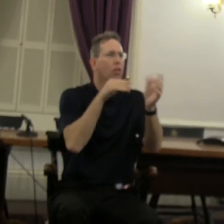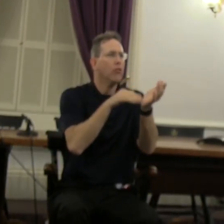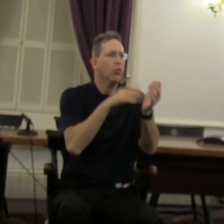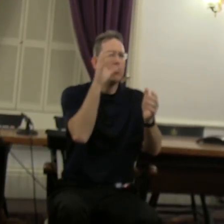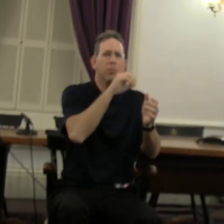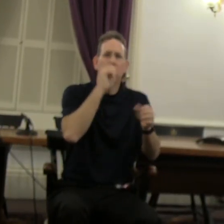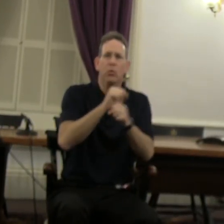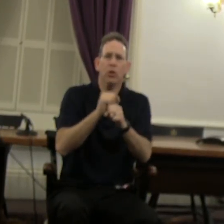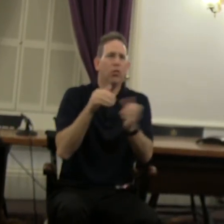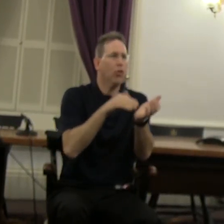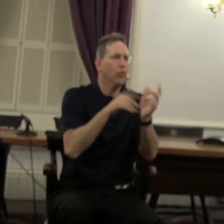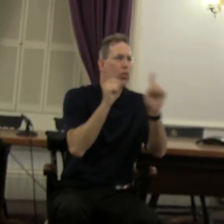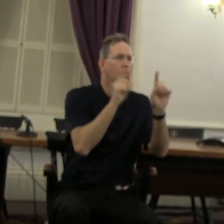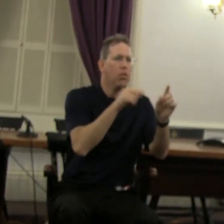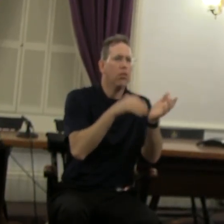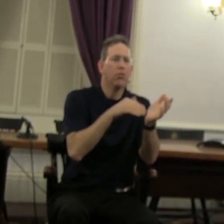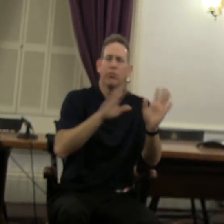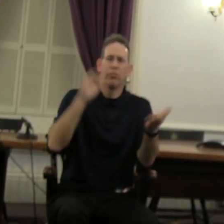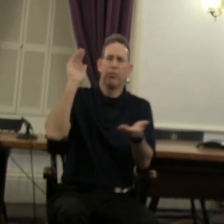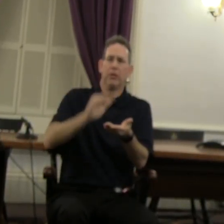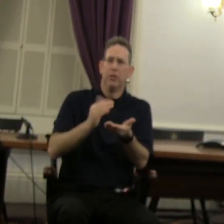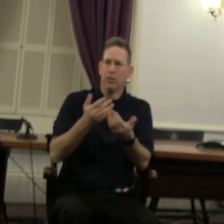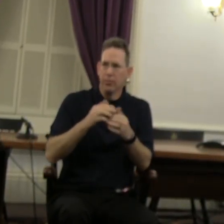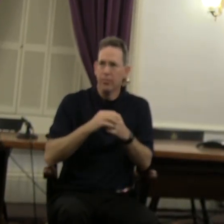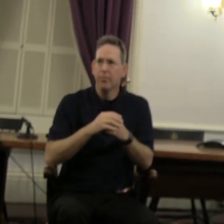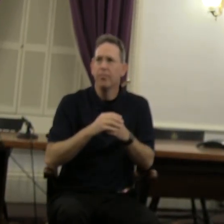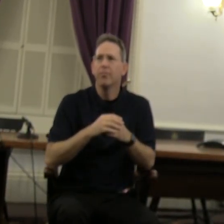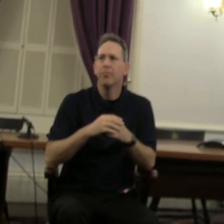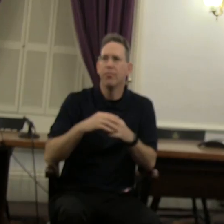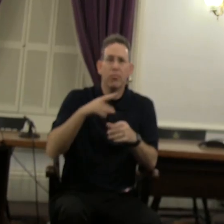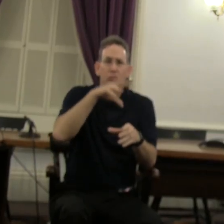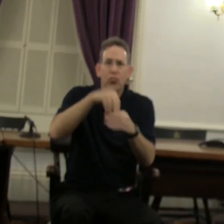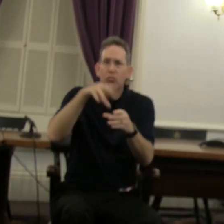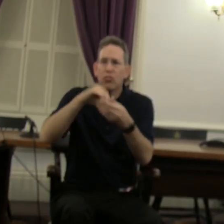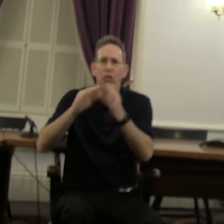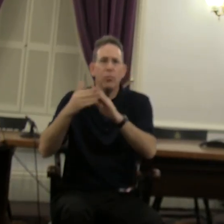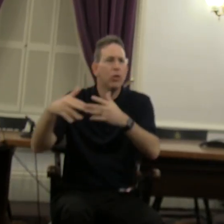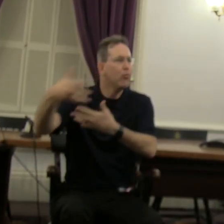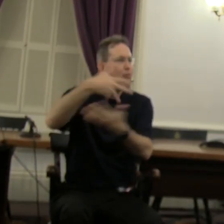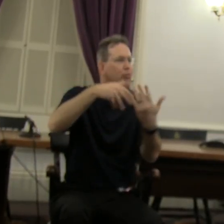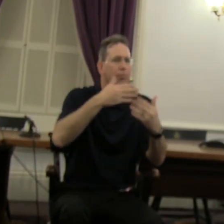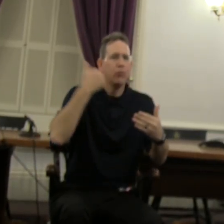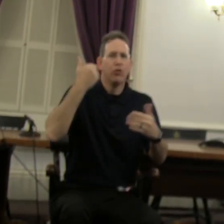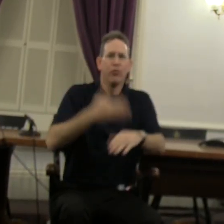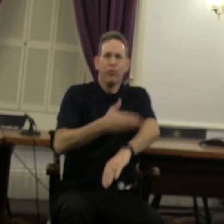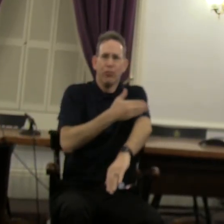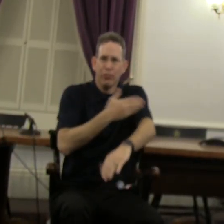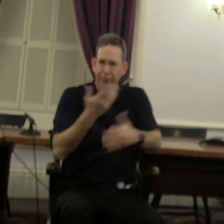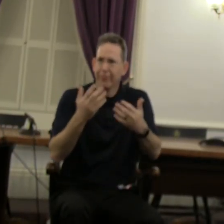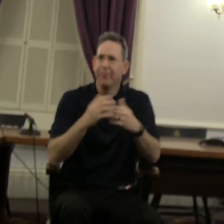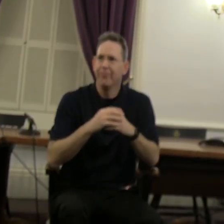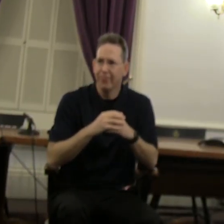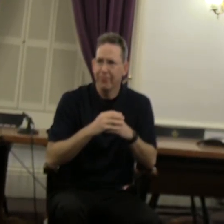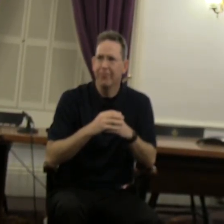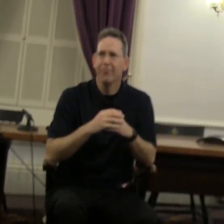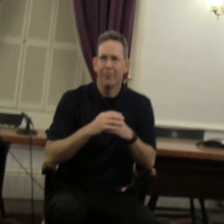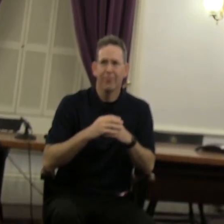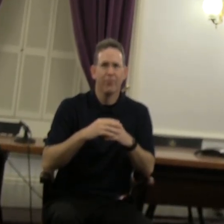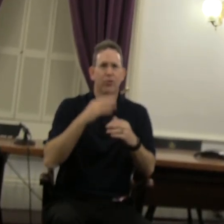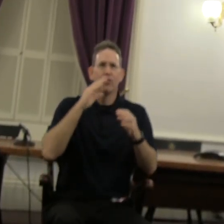are employed have been shown to be healthier than those unemployed and thus less costly to the healthcare system.